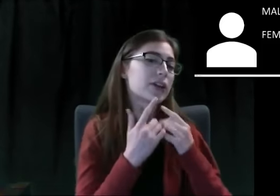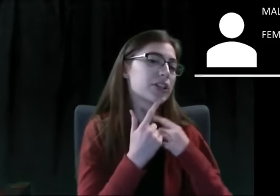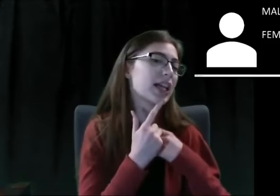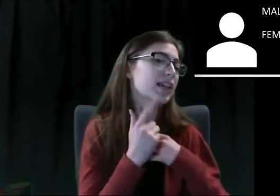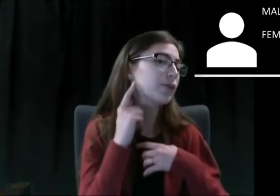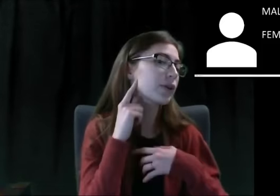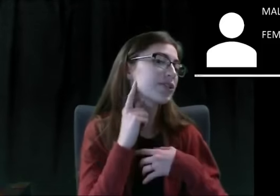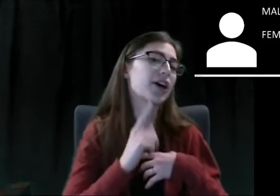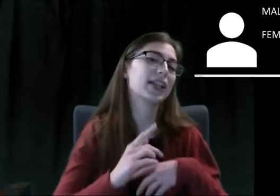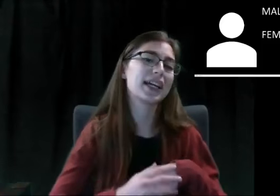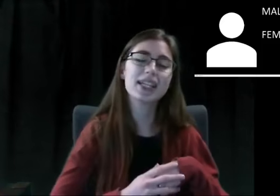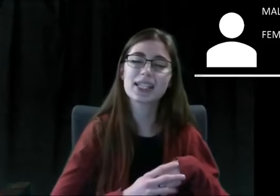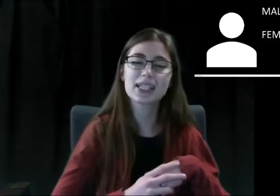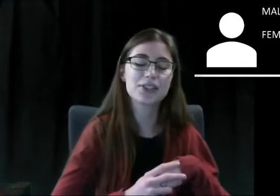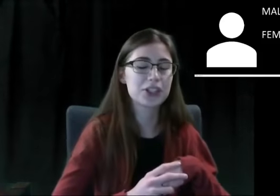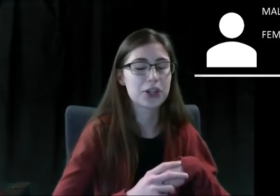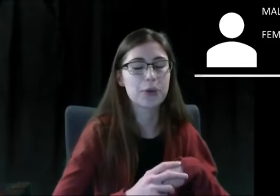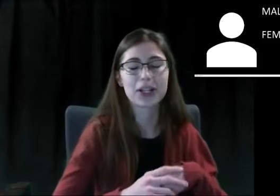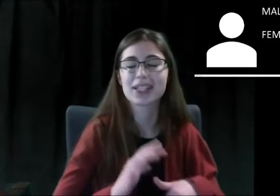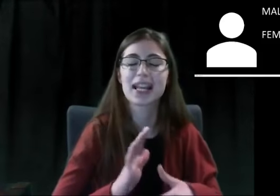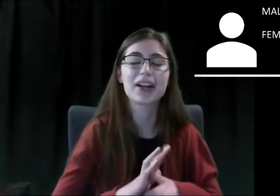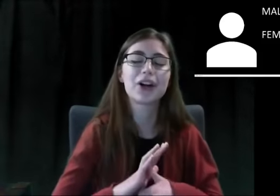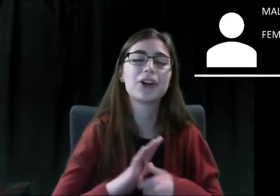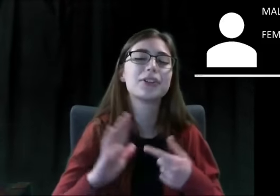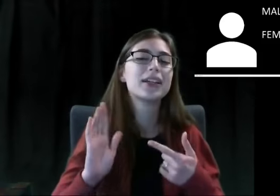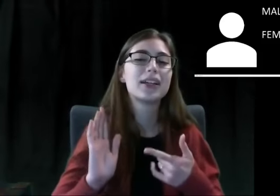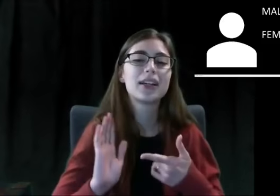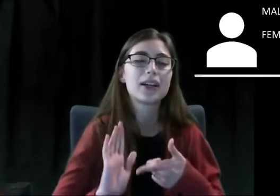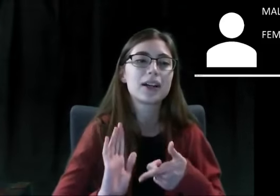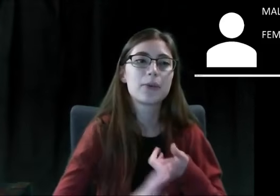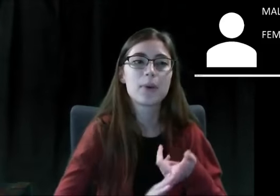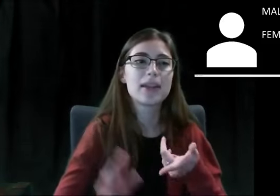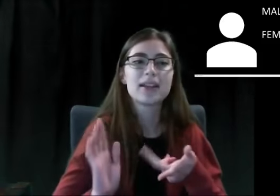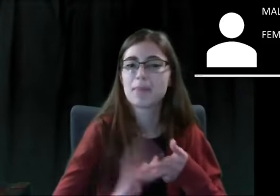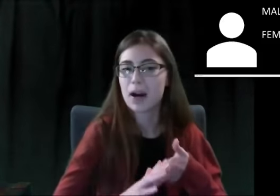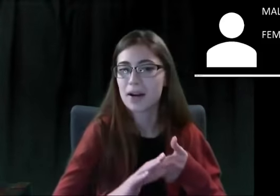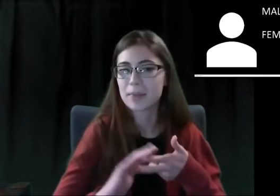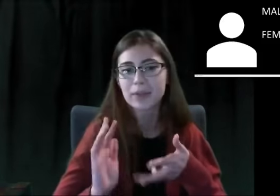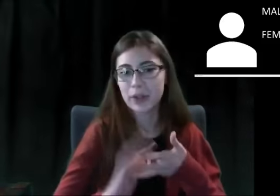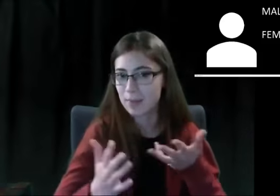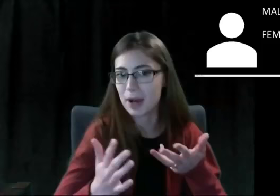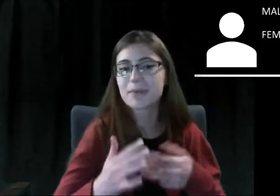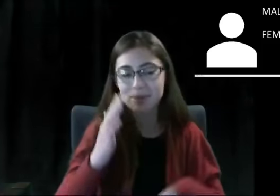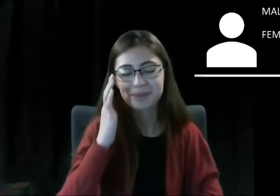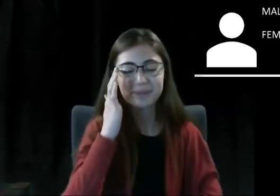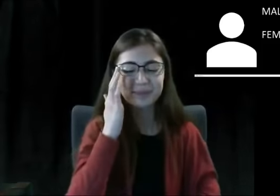chin or jawline is used to show words like girl, woman, mom, grandma.